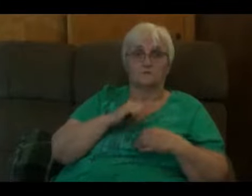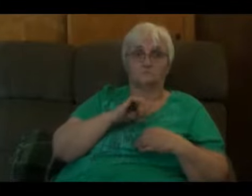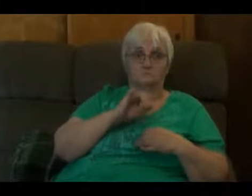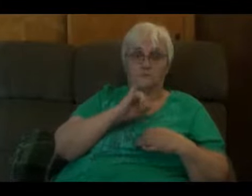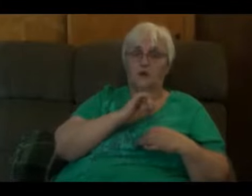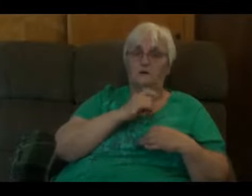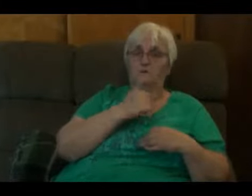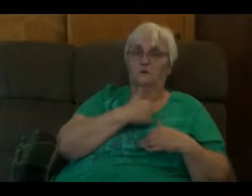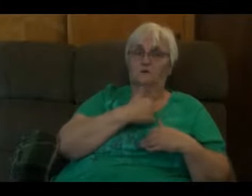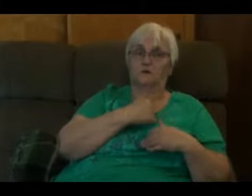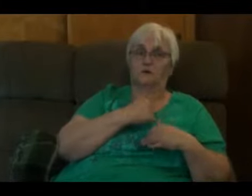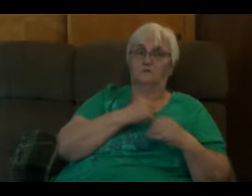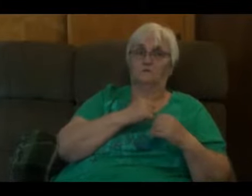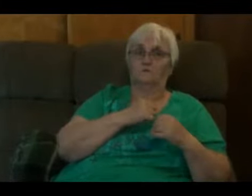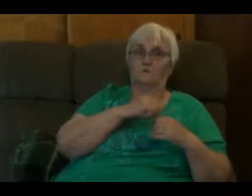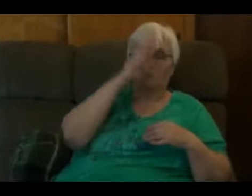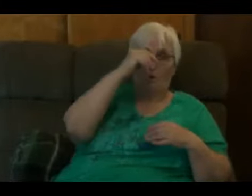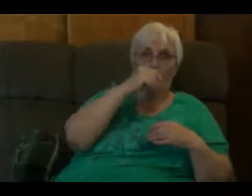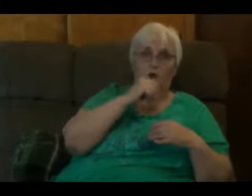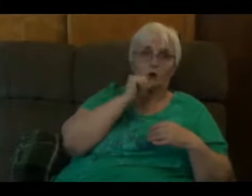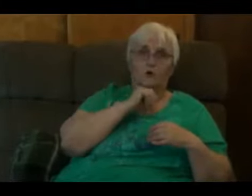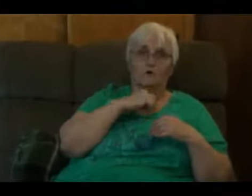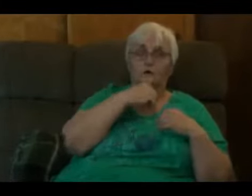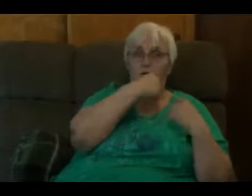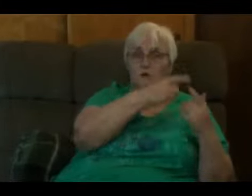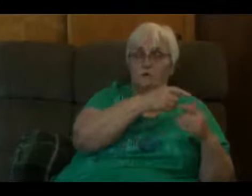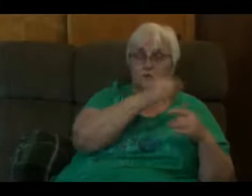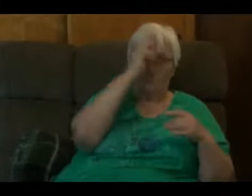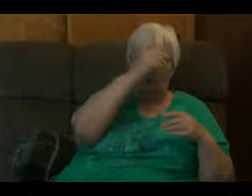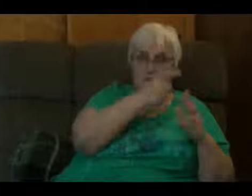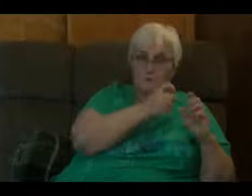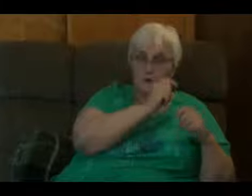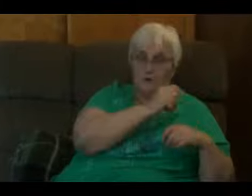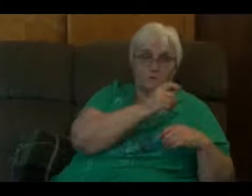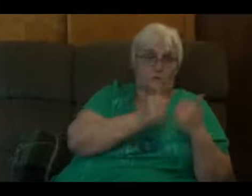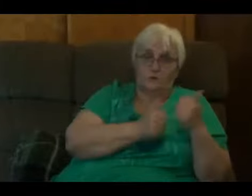with that can use whichever bathroom they like.